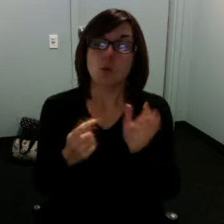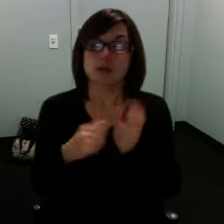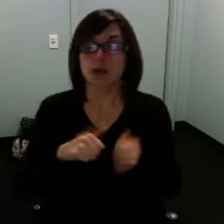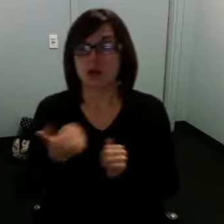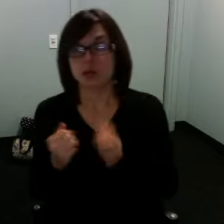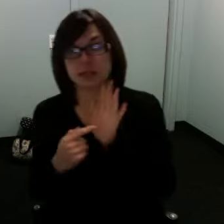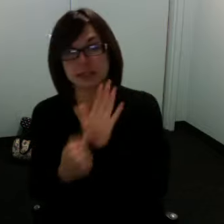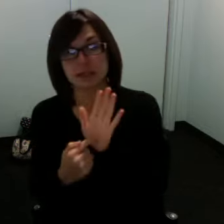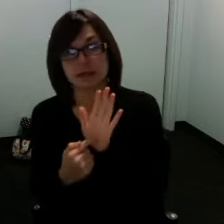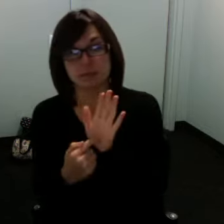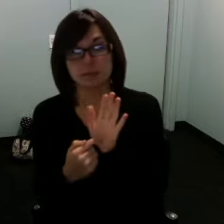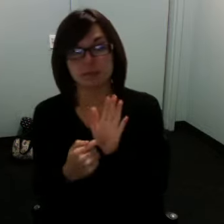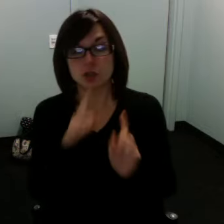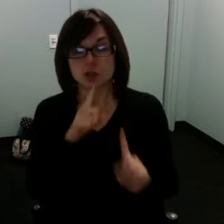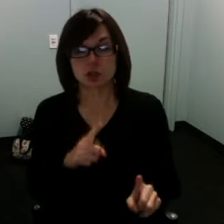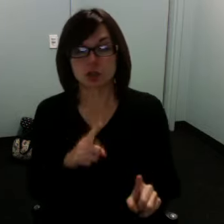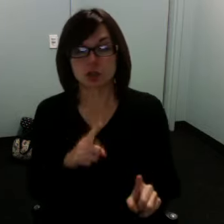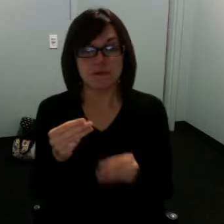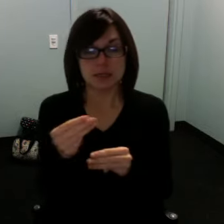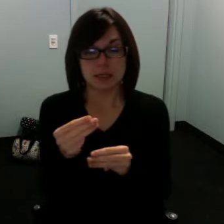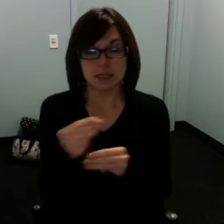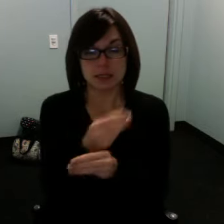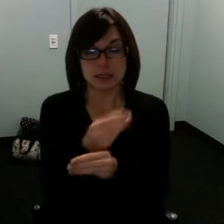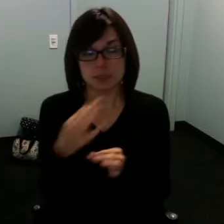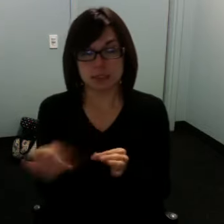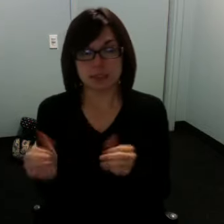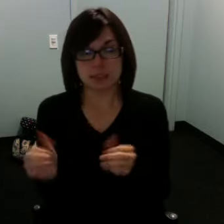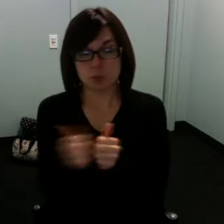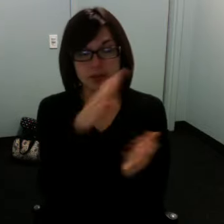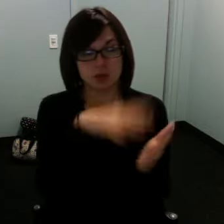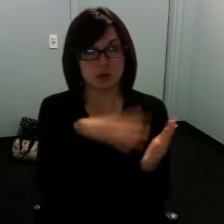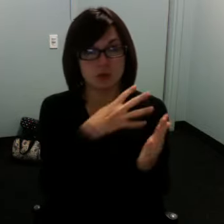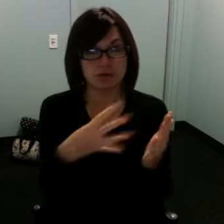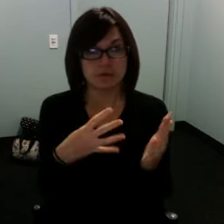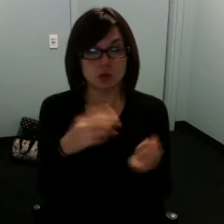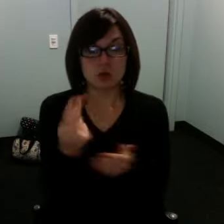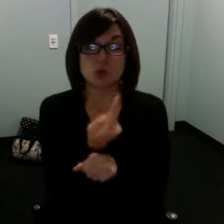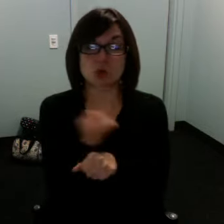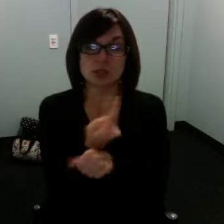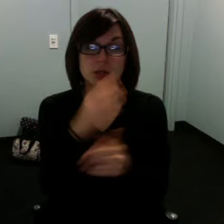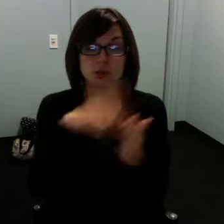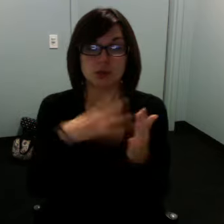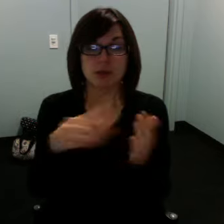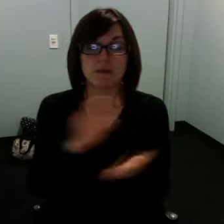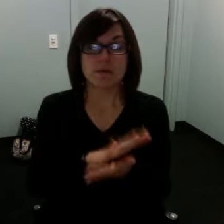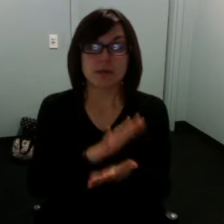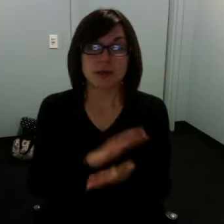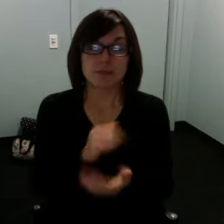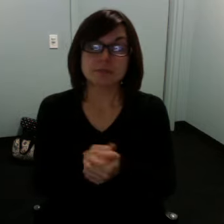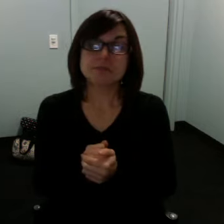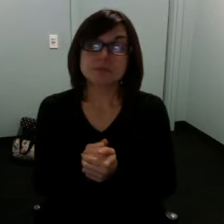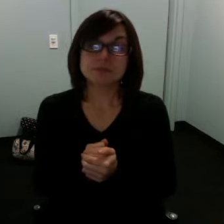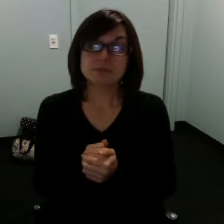you by graphing. So we're going to use our graph paper, and we're going to solve the system that way. The system is going to be y